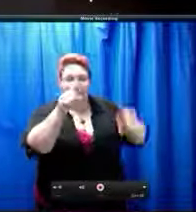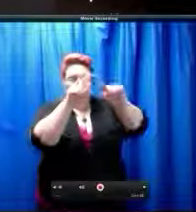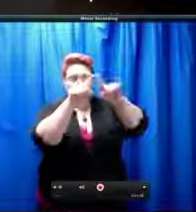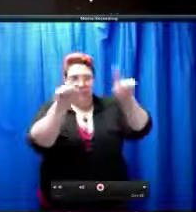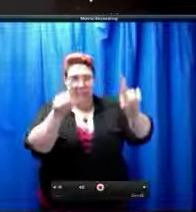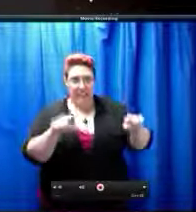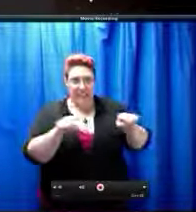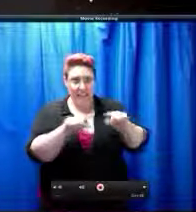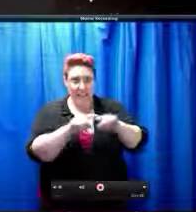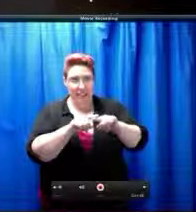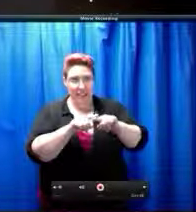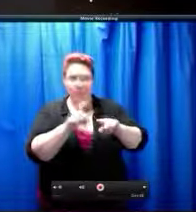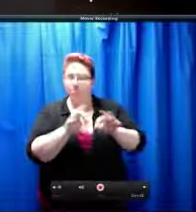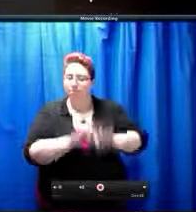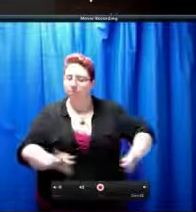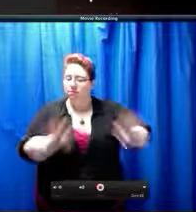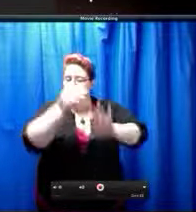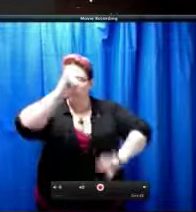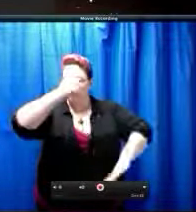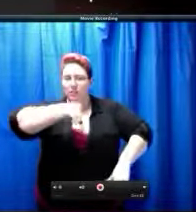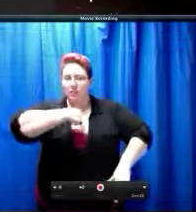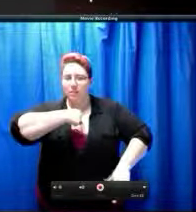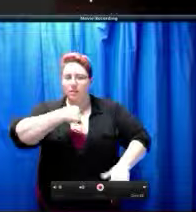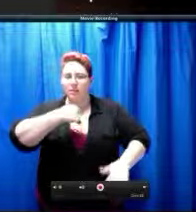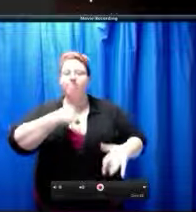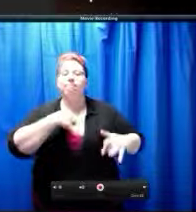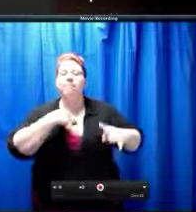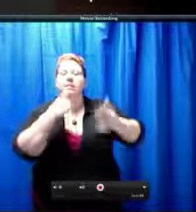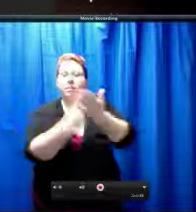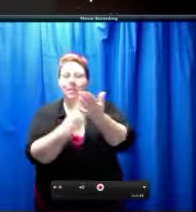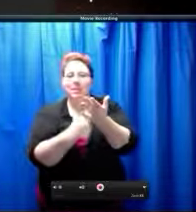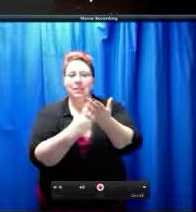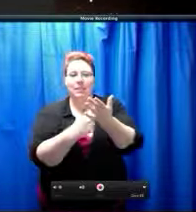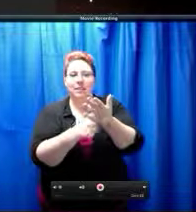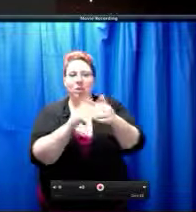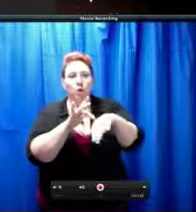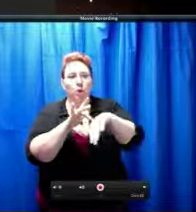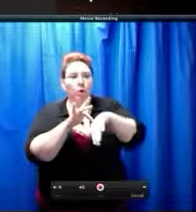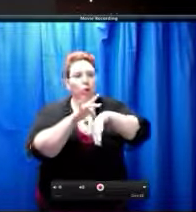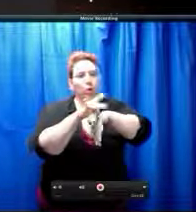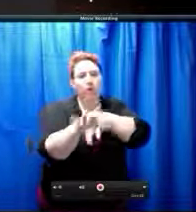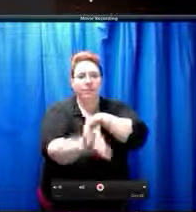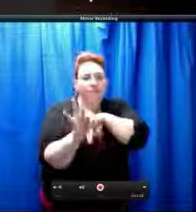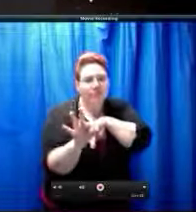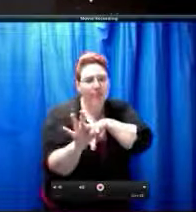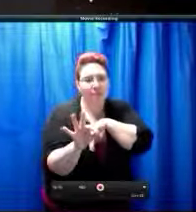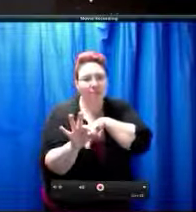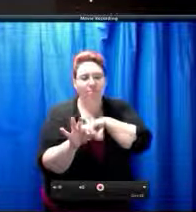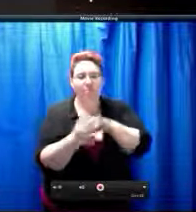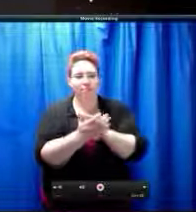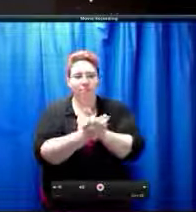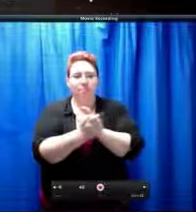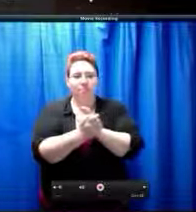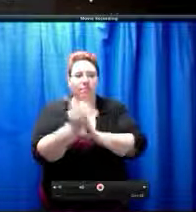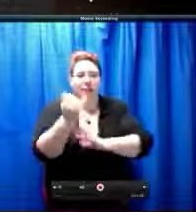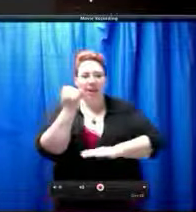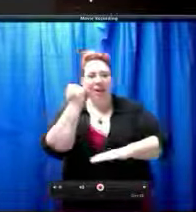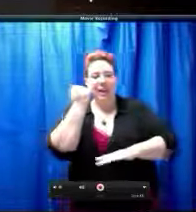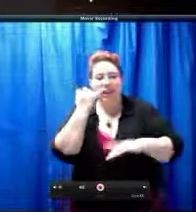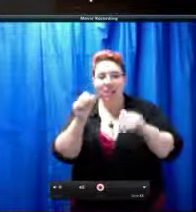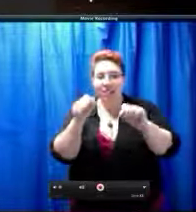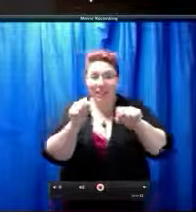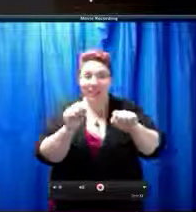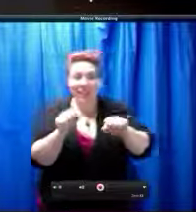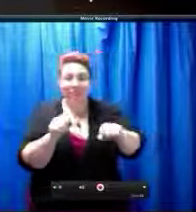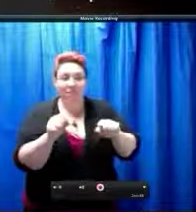early detection, catching the cancers early. That's what's important here. If it's possible for us to get them, let's start knowing about